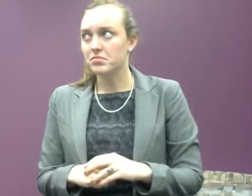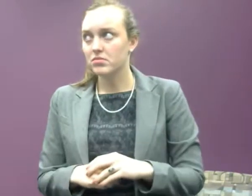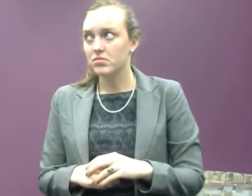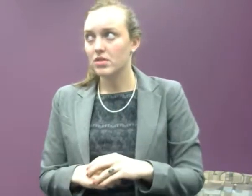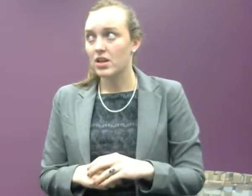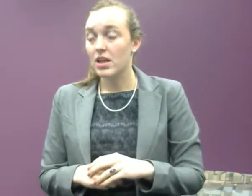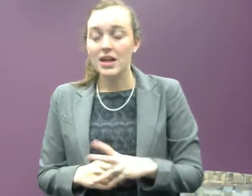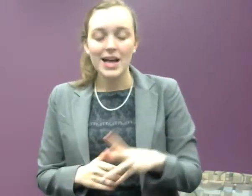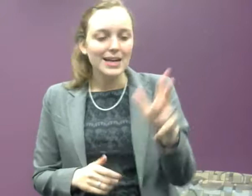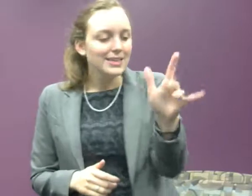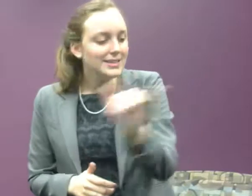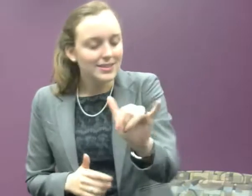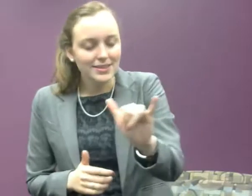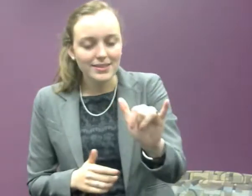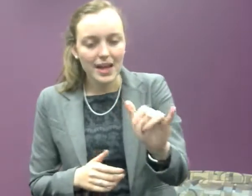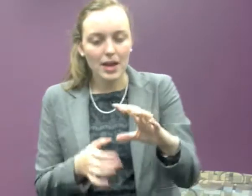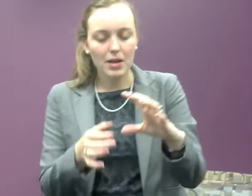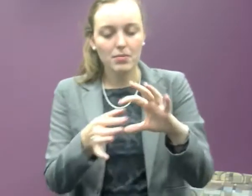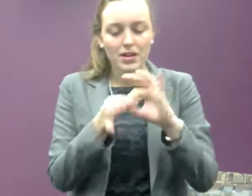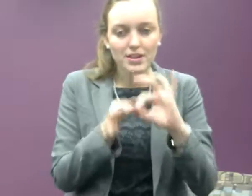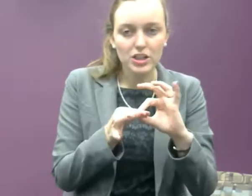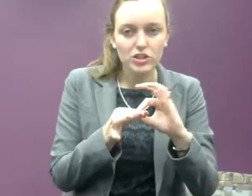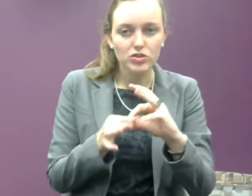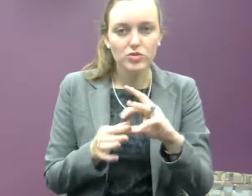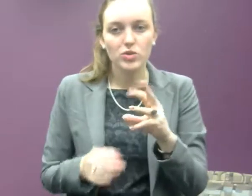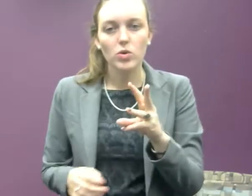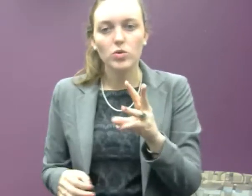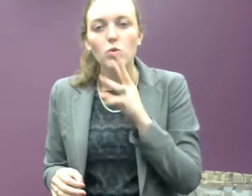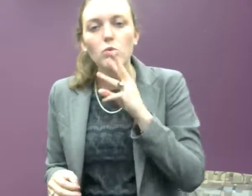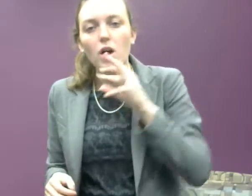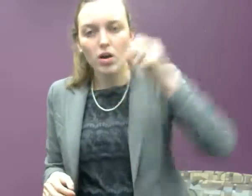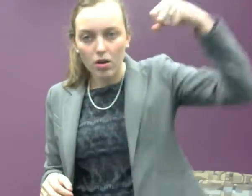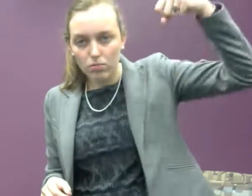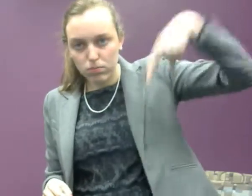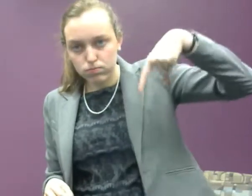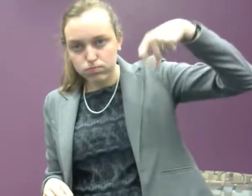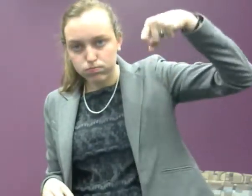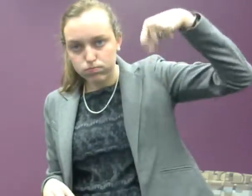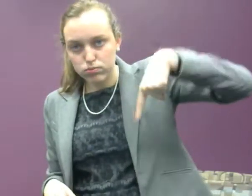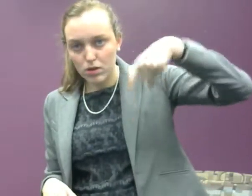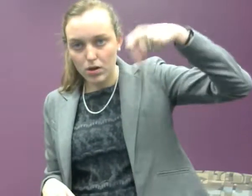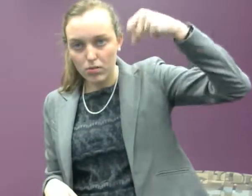together. You ever watched a drop? Above the table. You ever dropped a